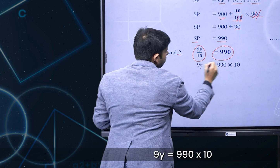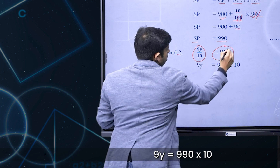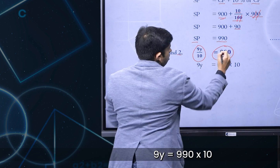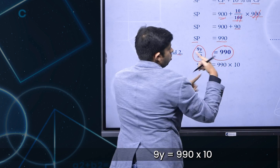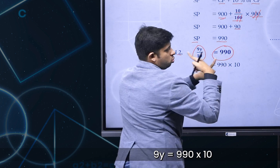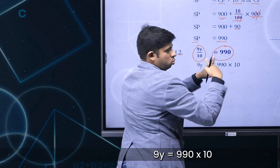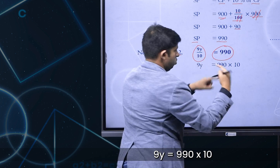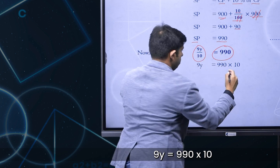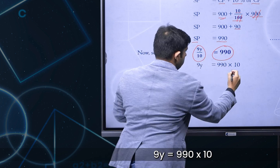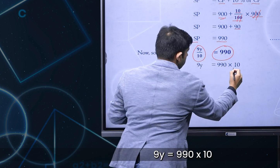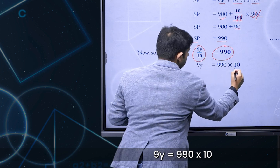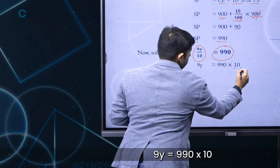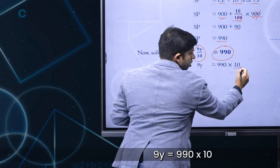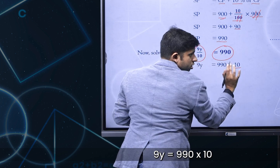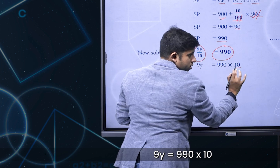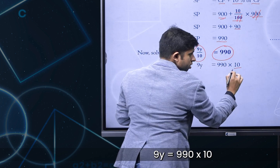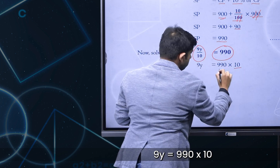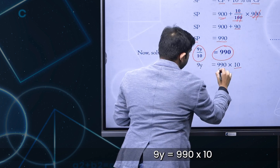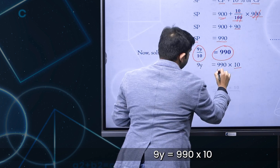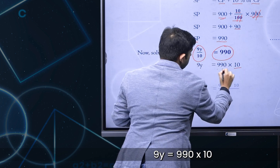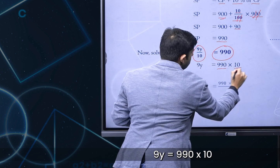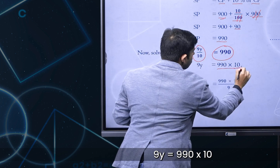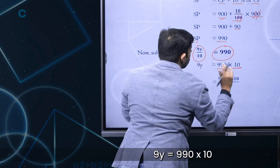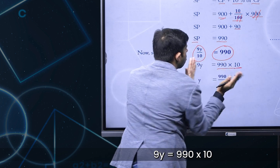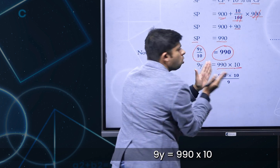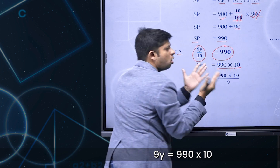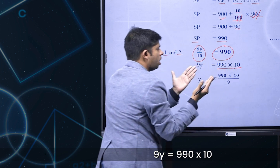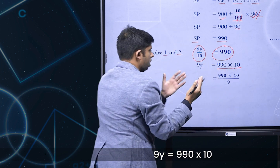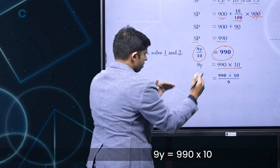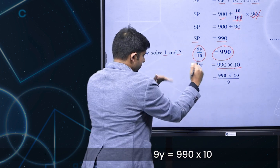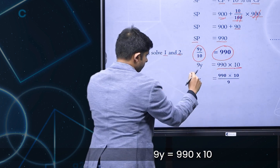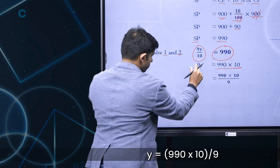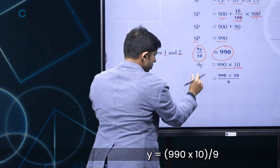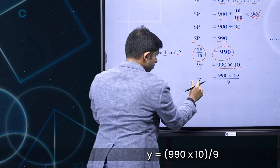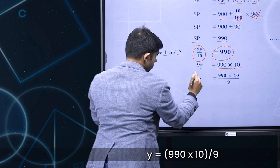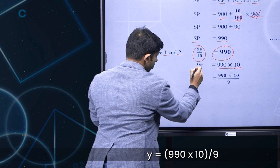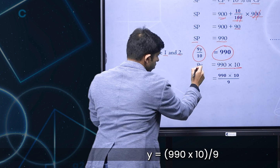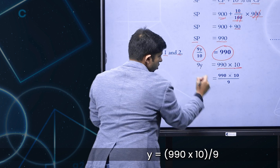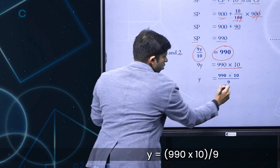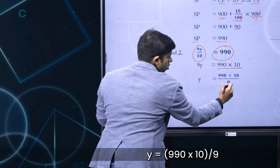9y equals to 990 into 10. Y equals to